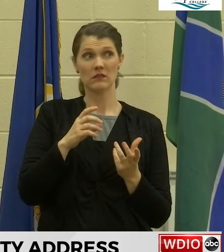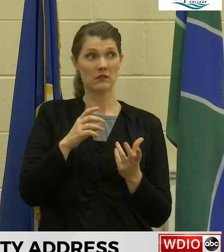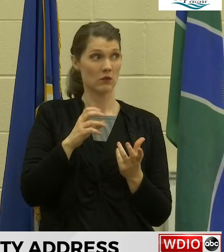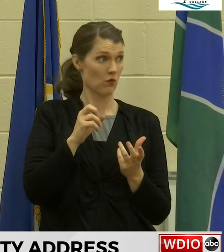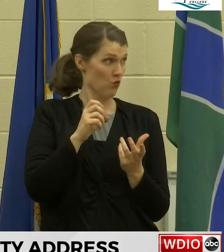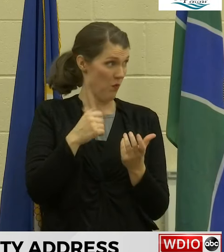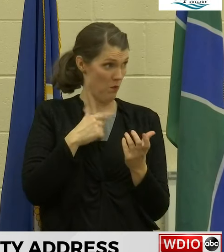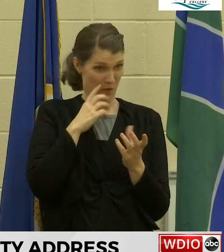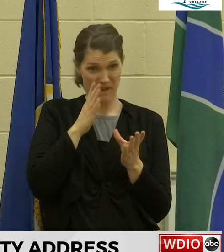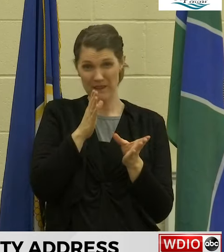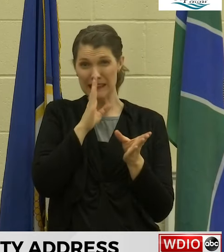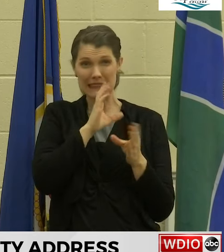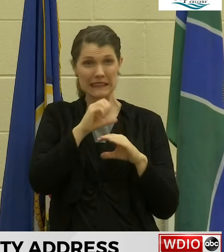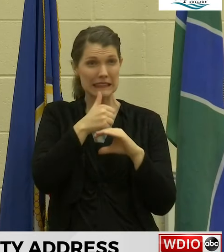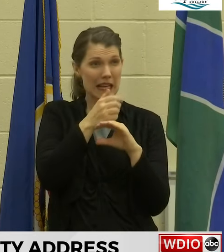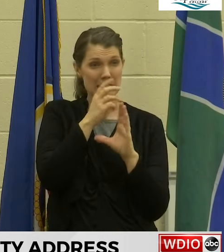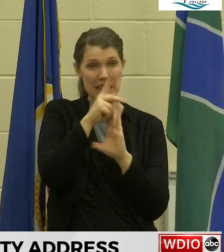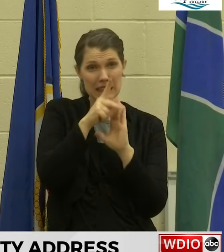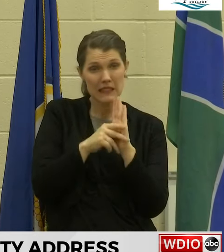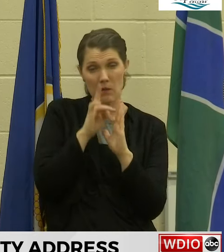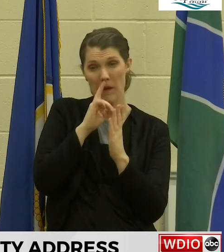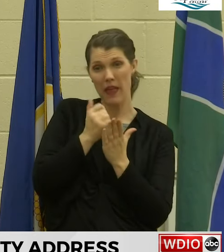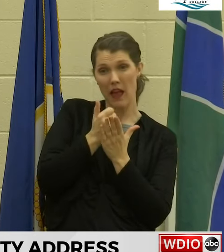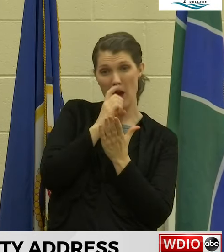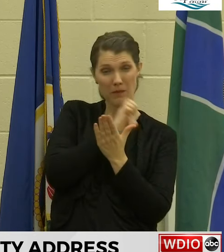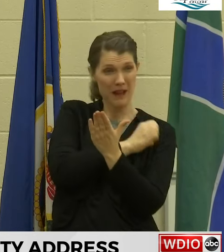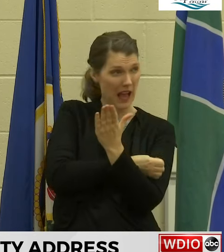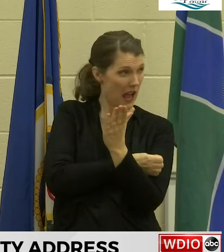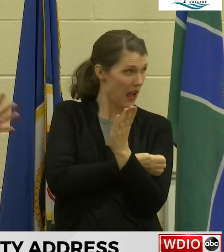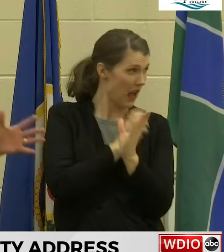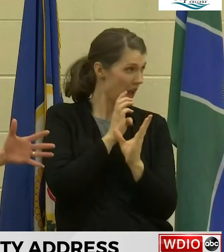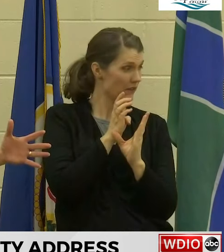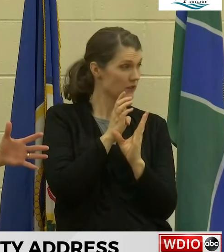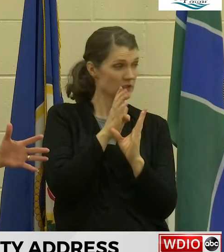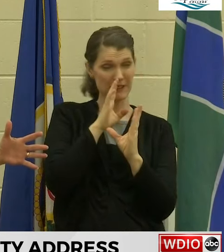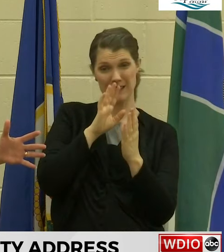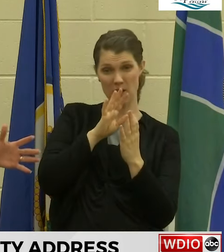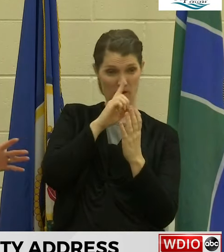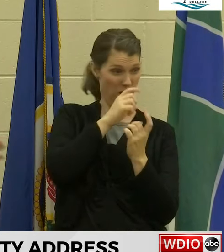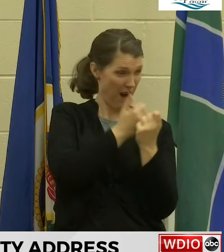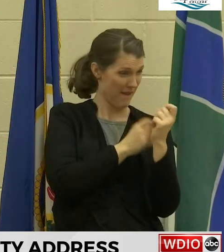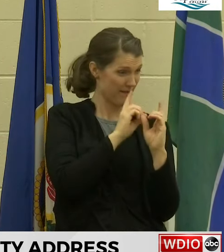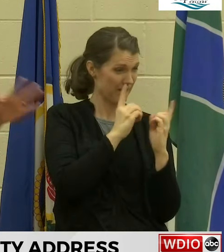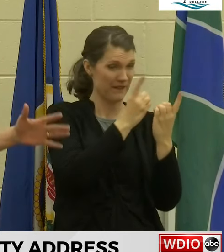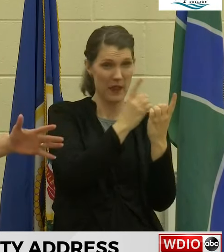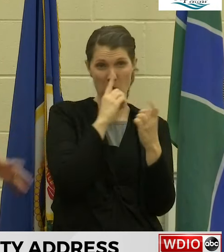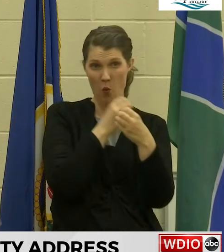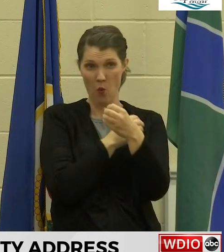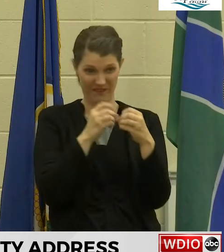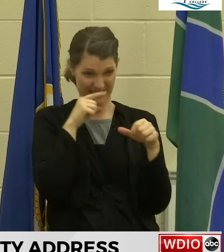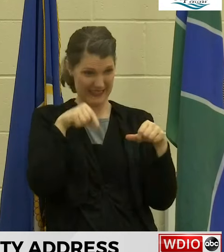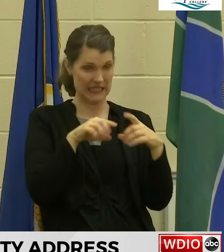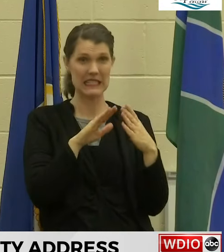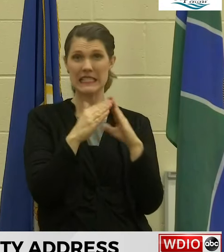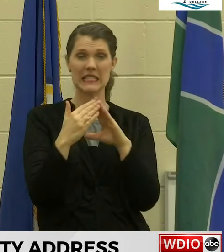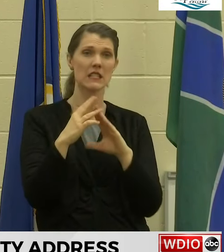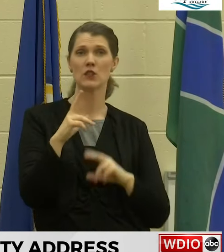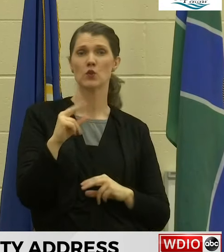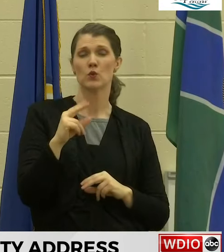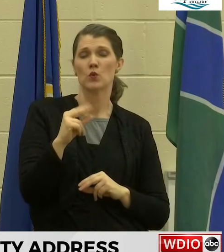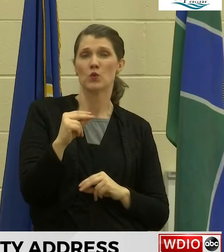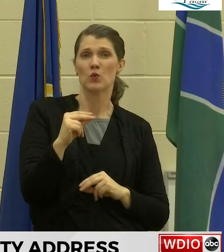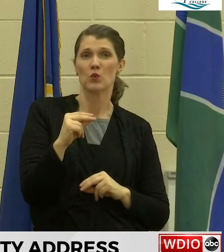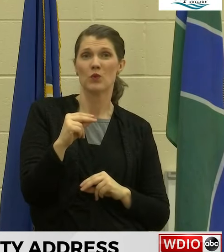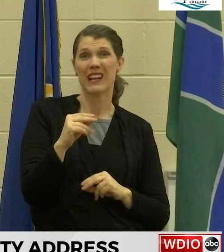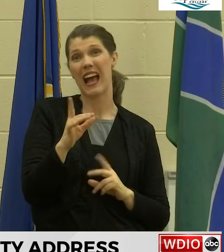a set of city policies that drive energy efficiency across every department and office in the city.